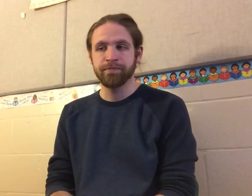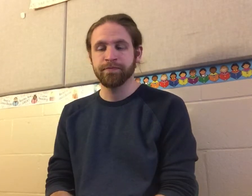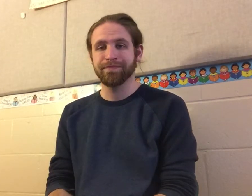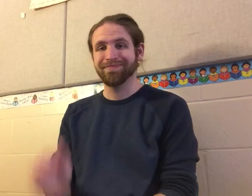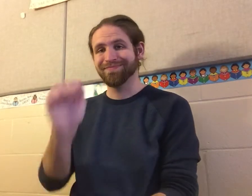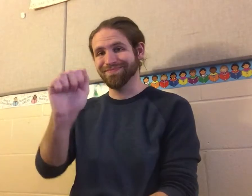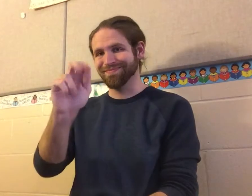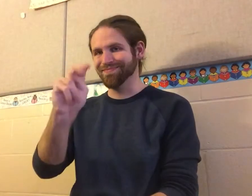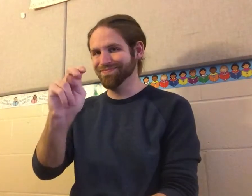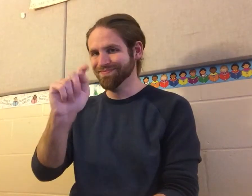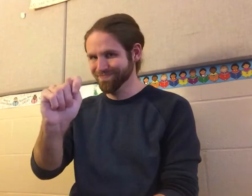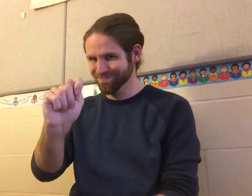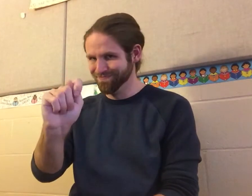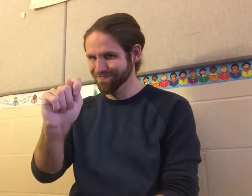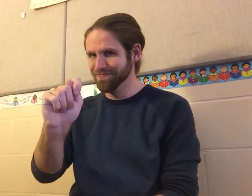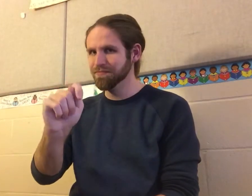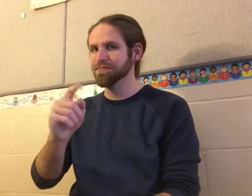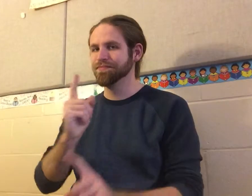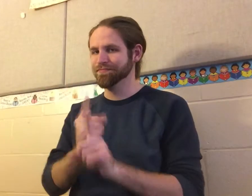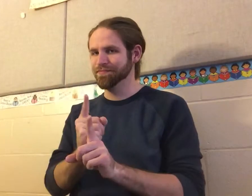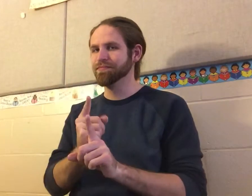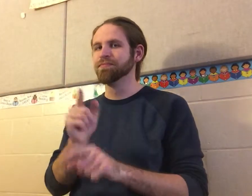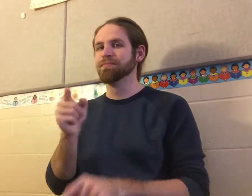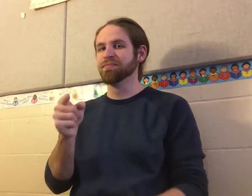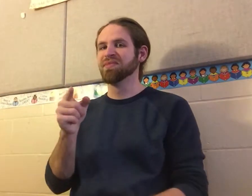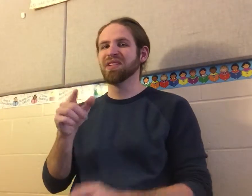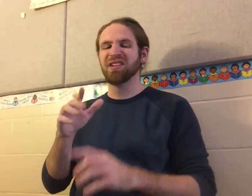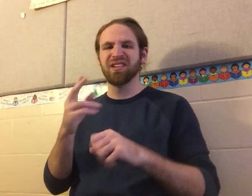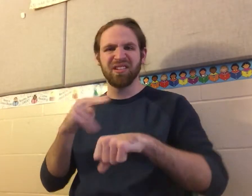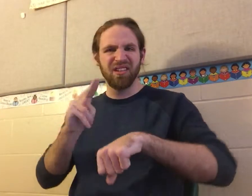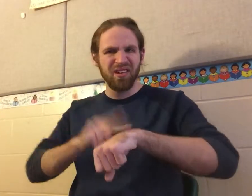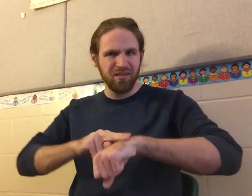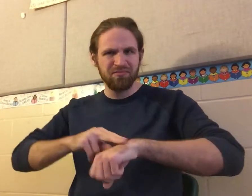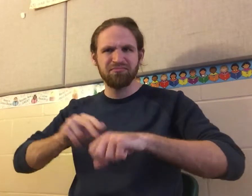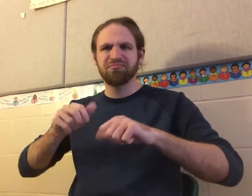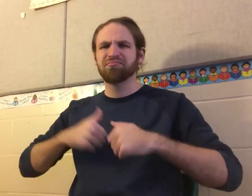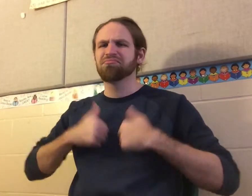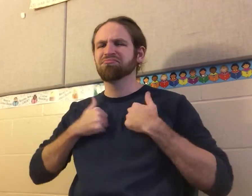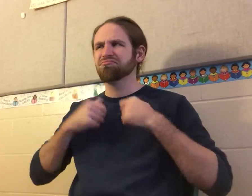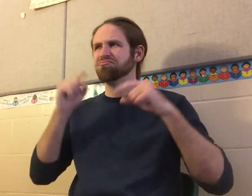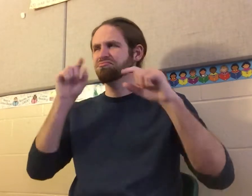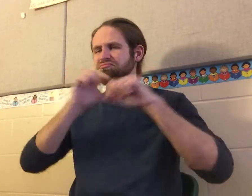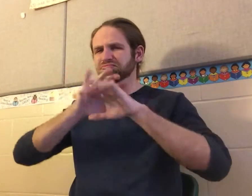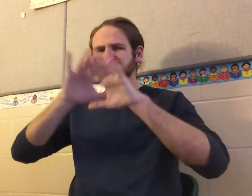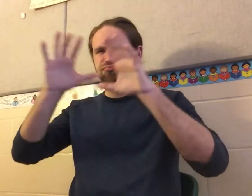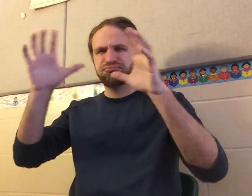Ants are one of the most common insects on Earth, and many live in the forest.